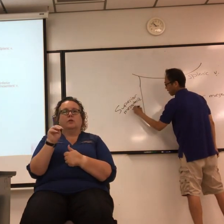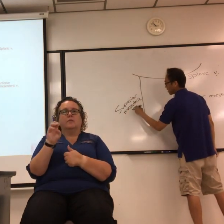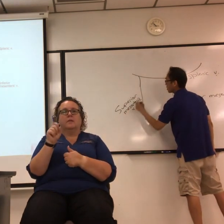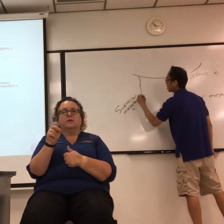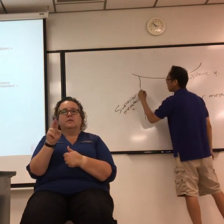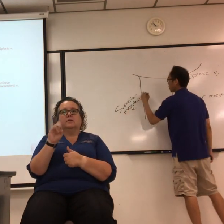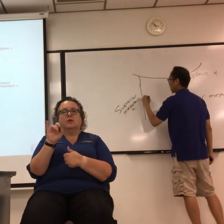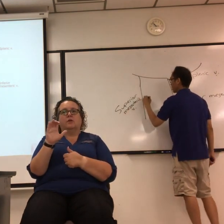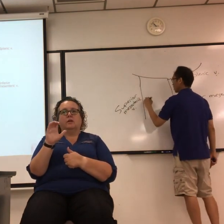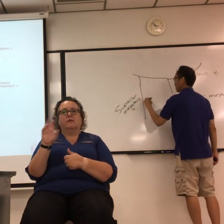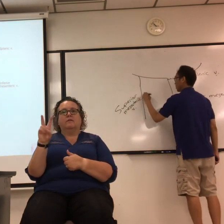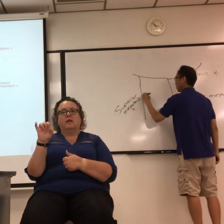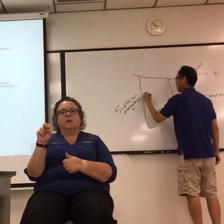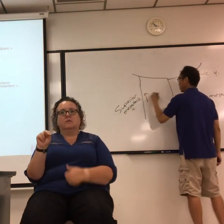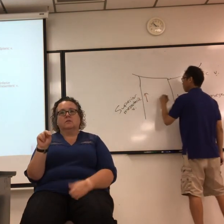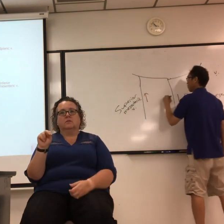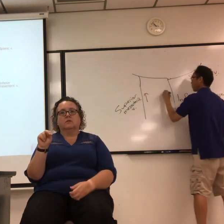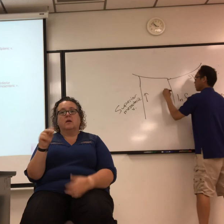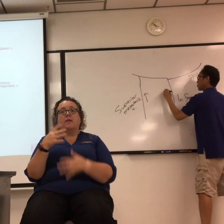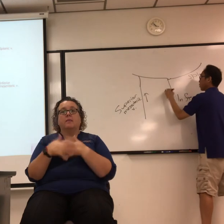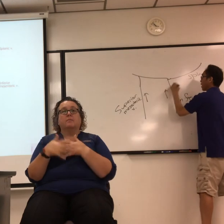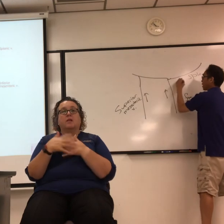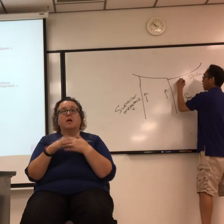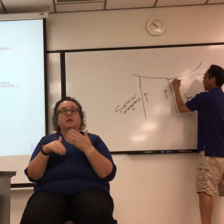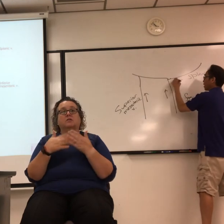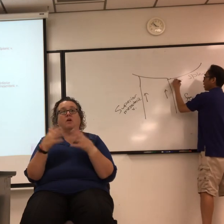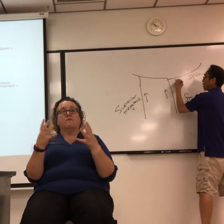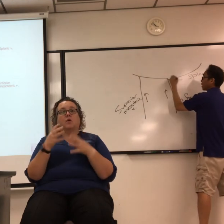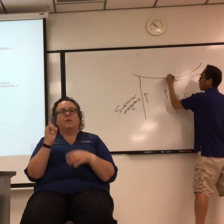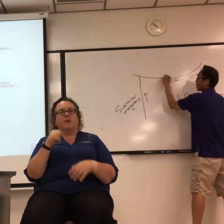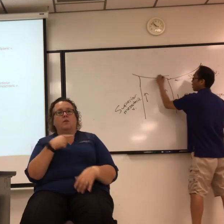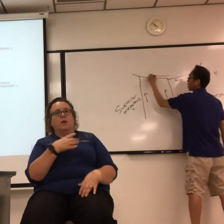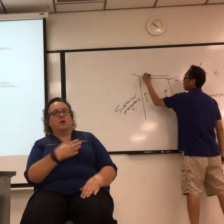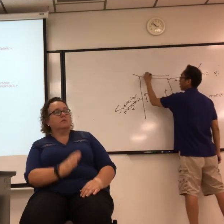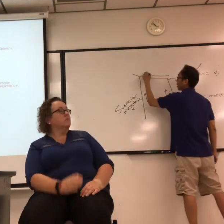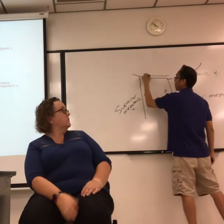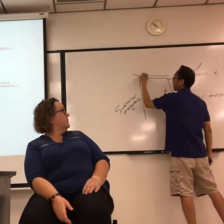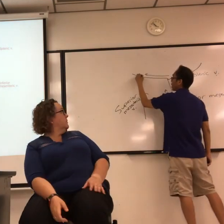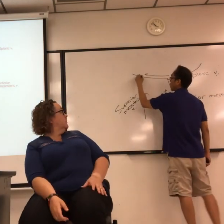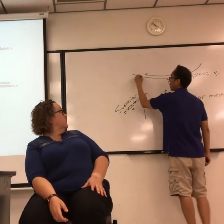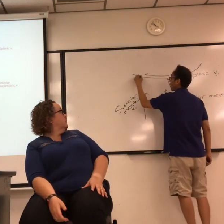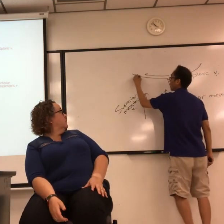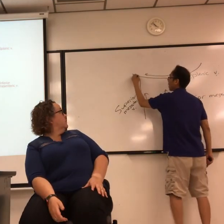mesenteric vein. The blood is all flowing this way.